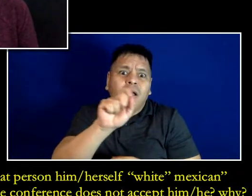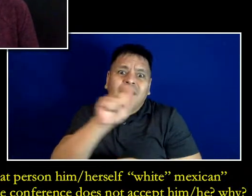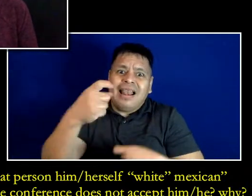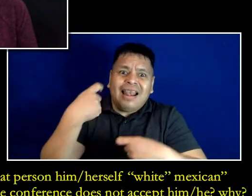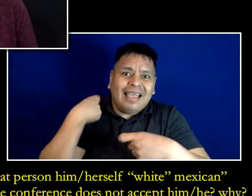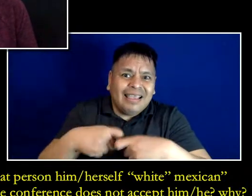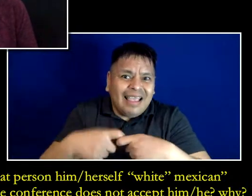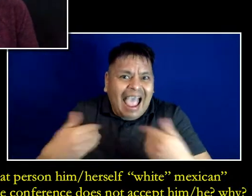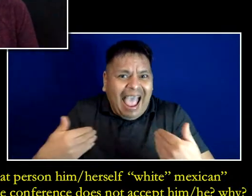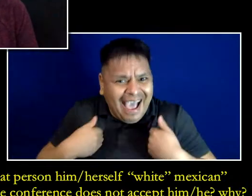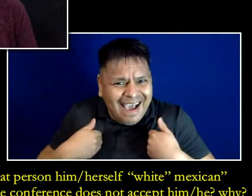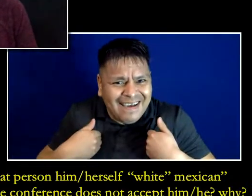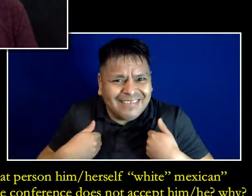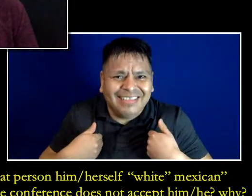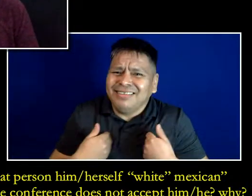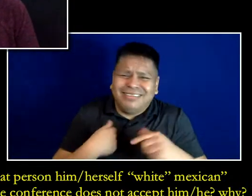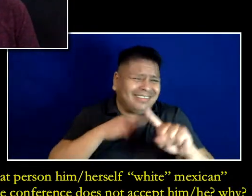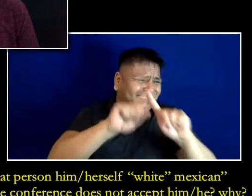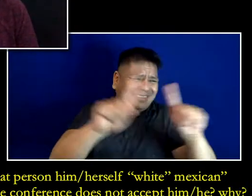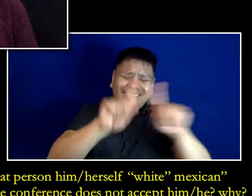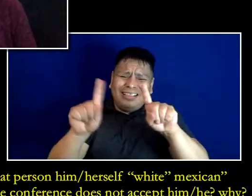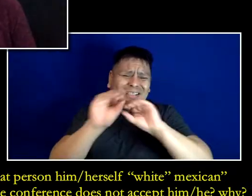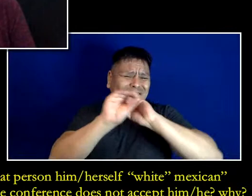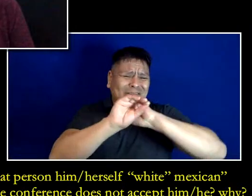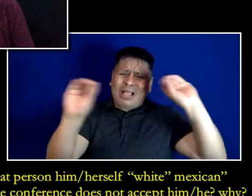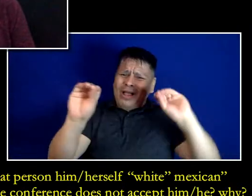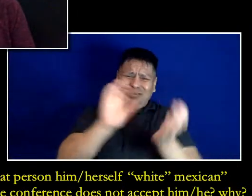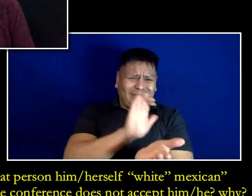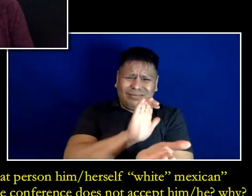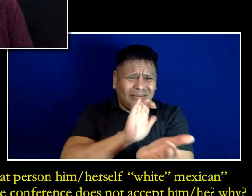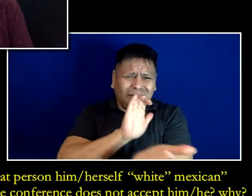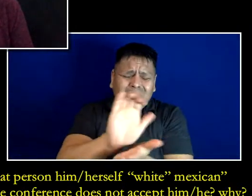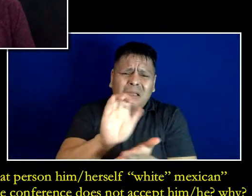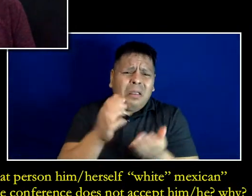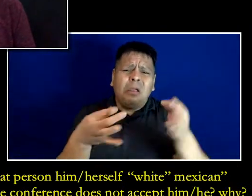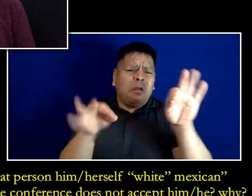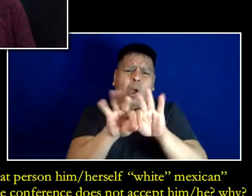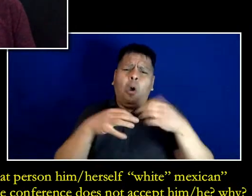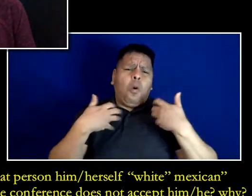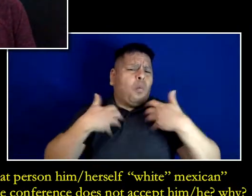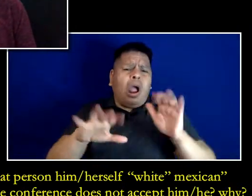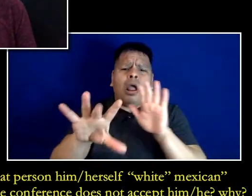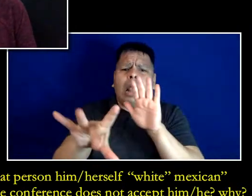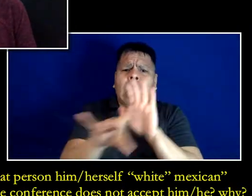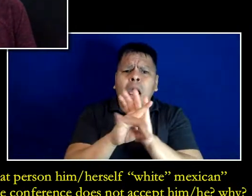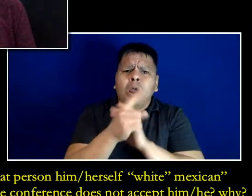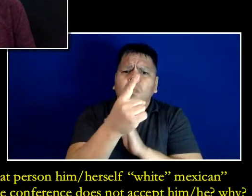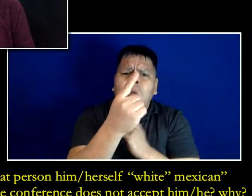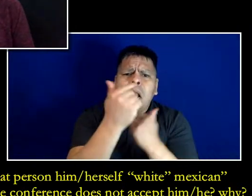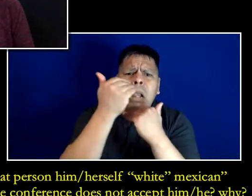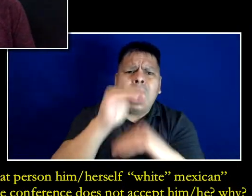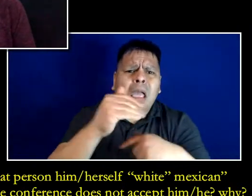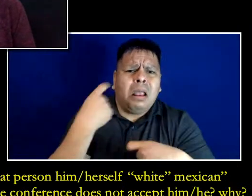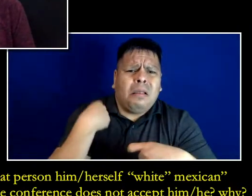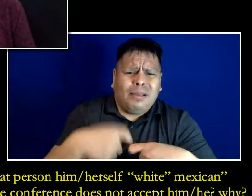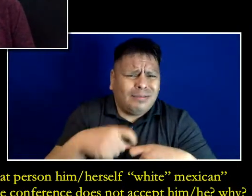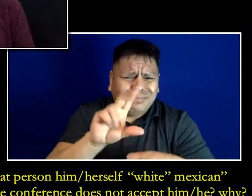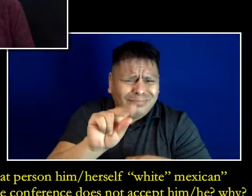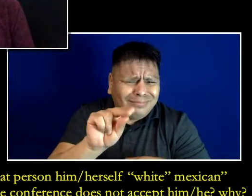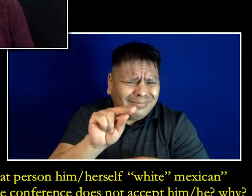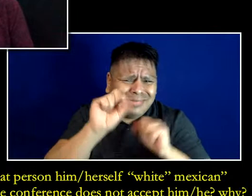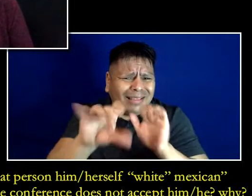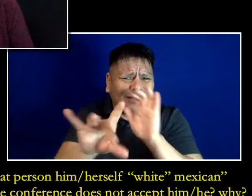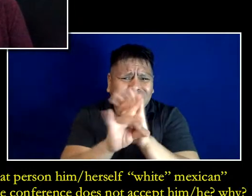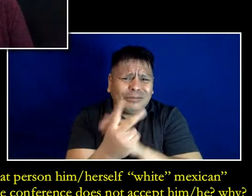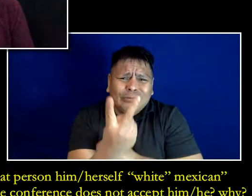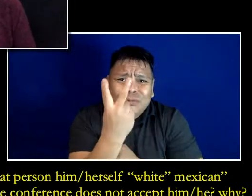there are also Asian slash Mexicans. There are also African slash Mexicans. And we don't reject or